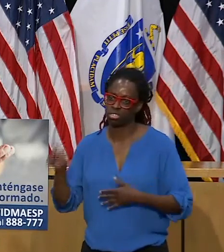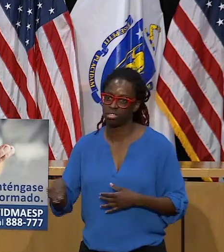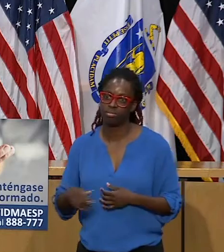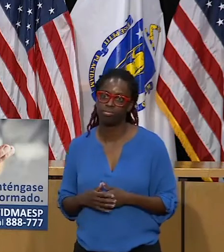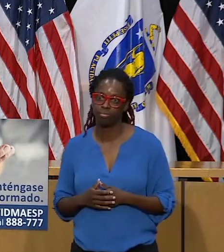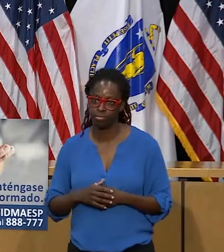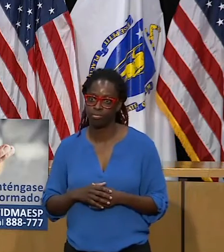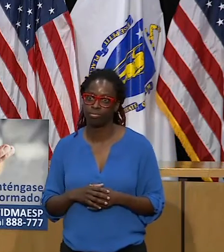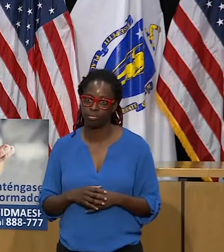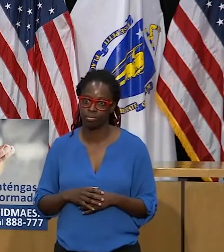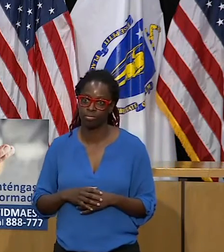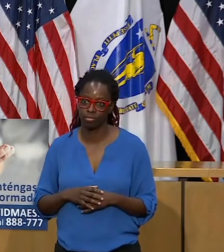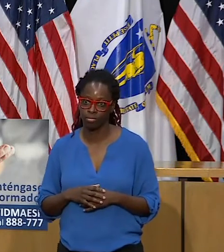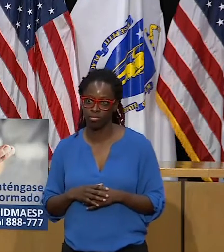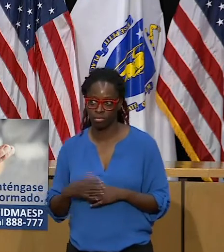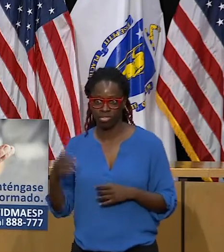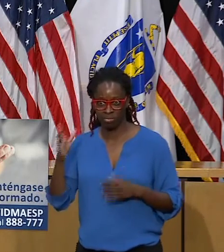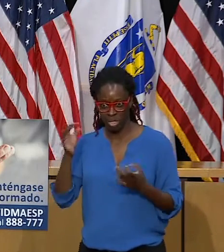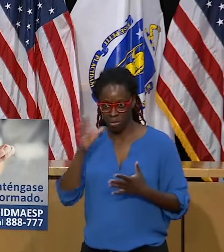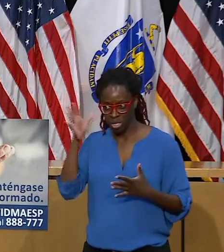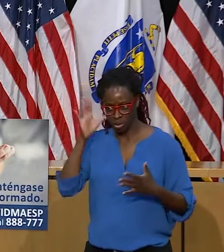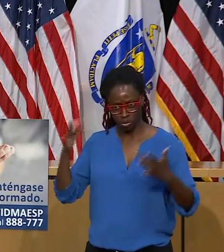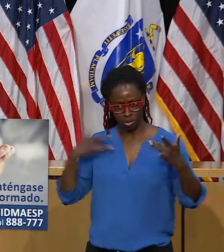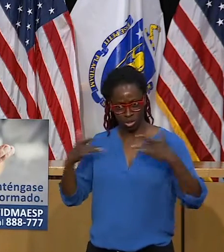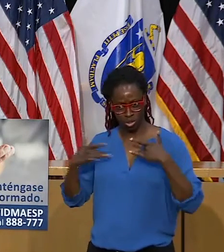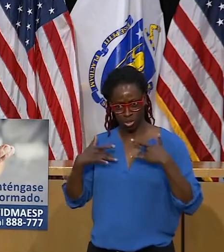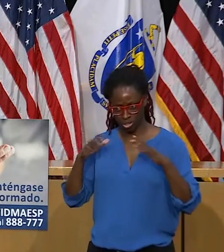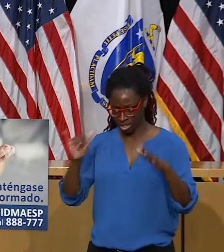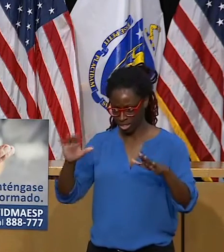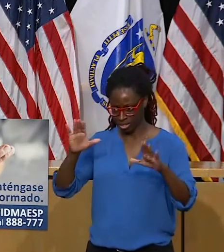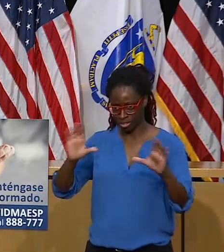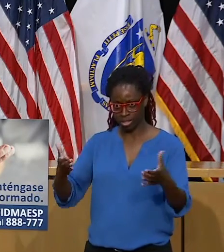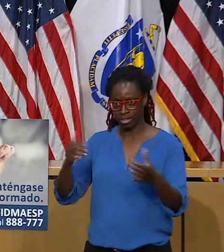about their kids' future development.